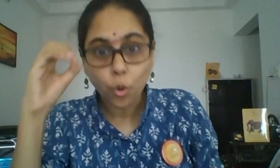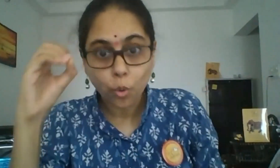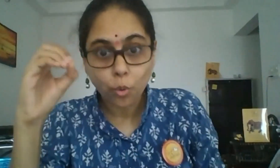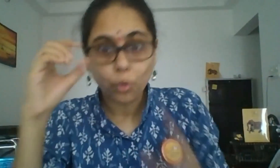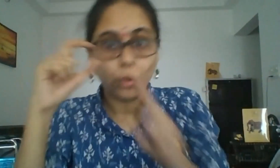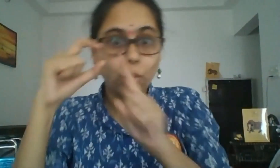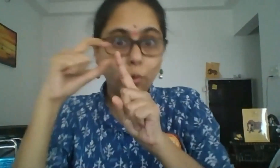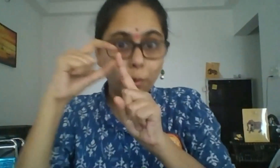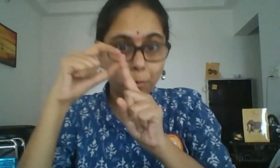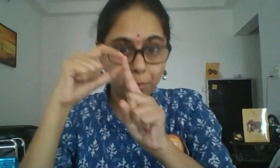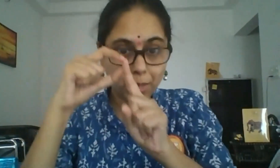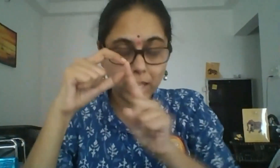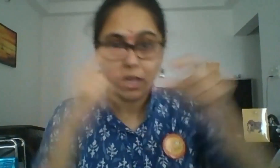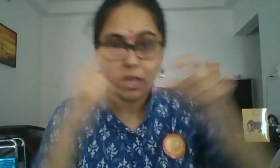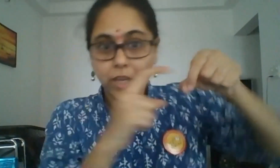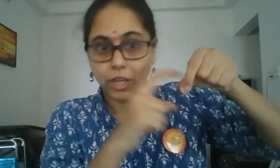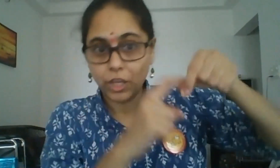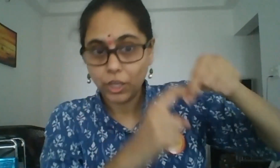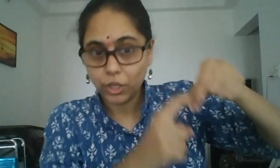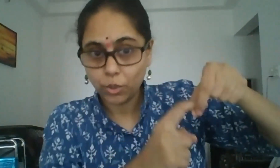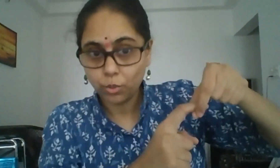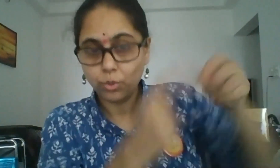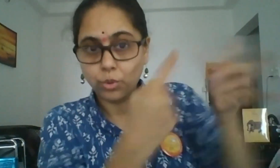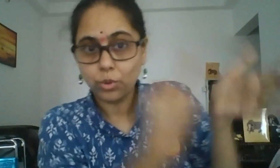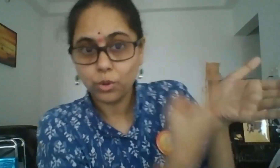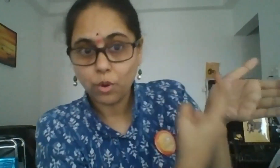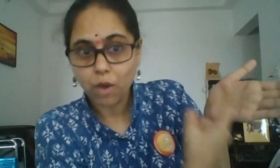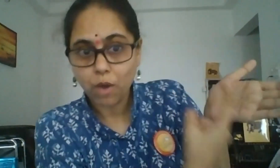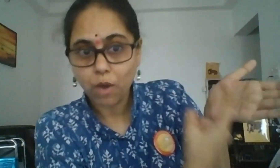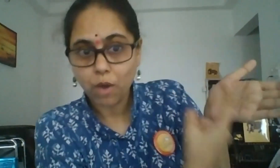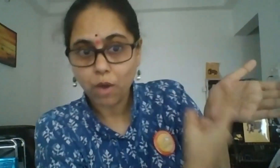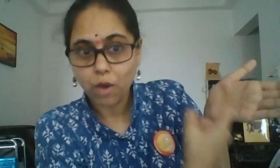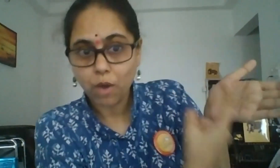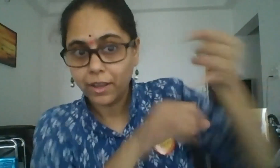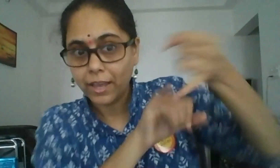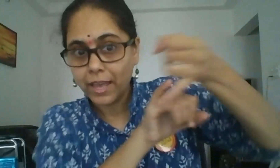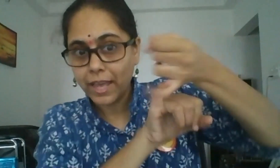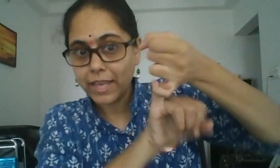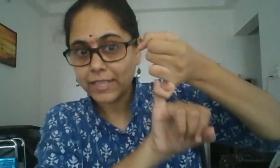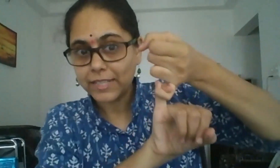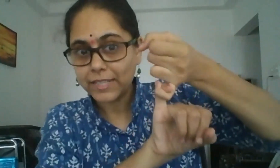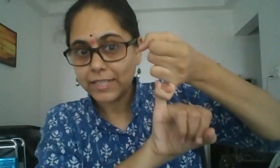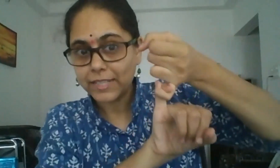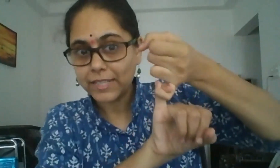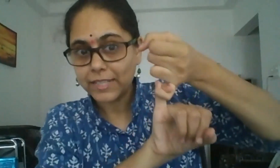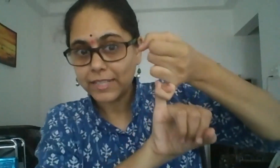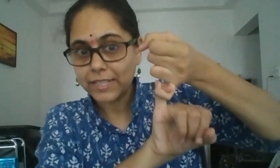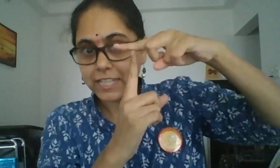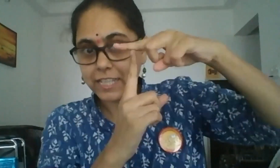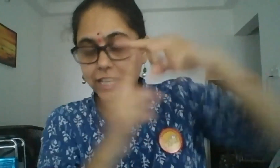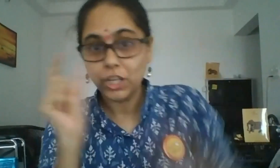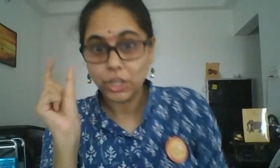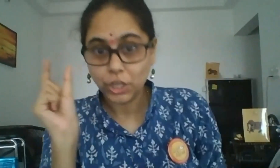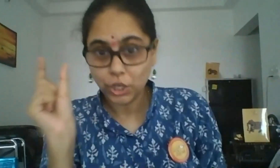O, P, Q, R, S, T,